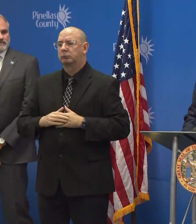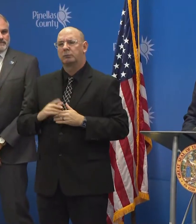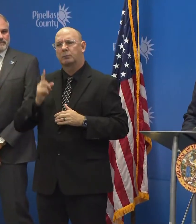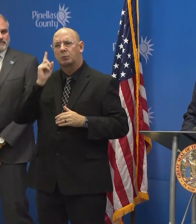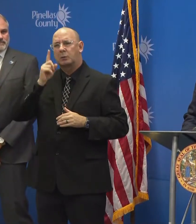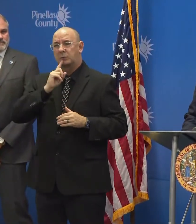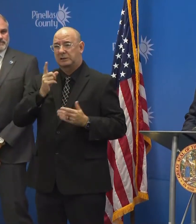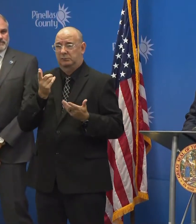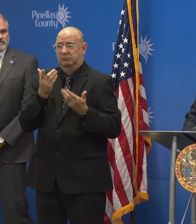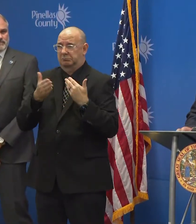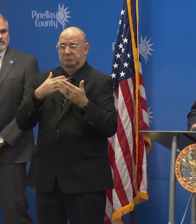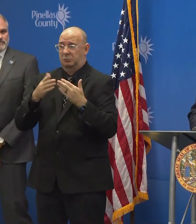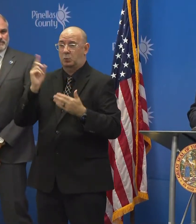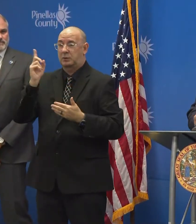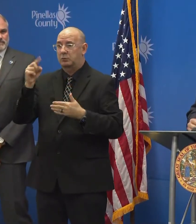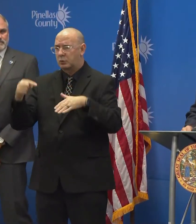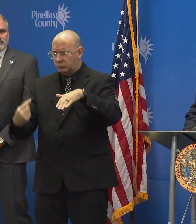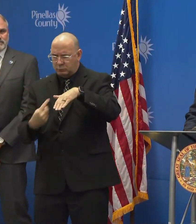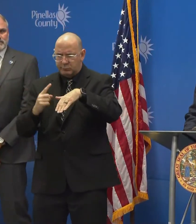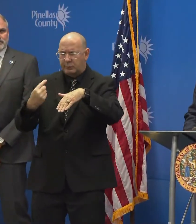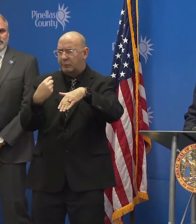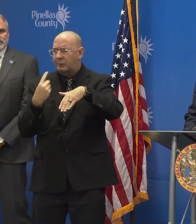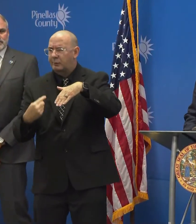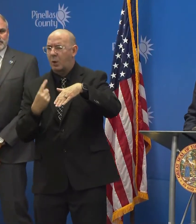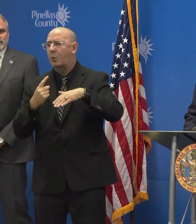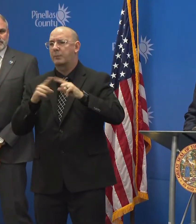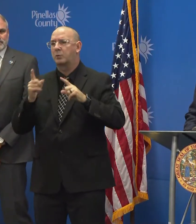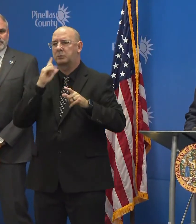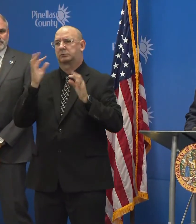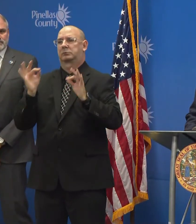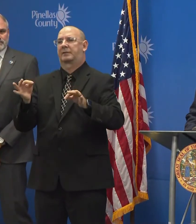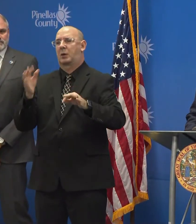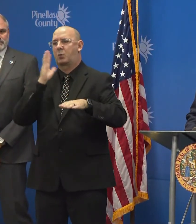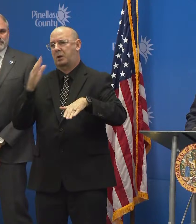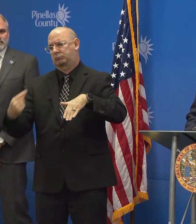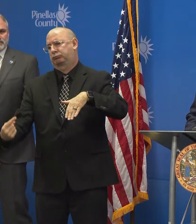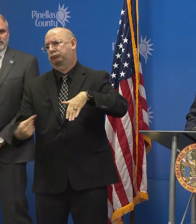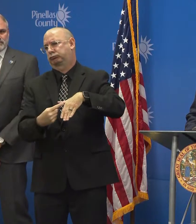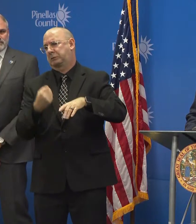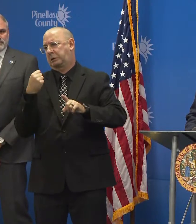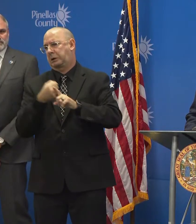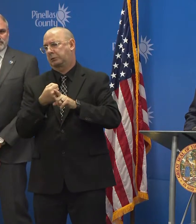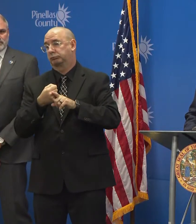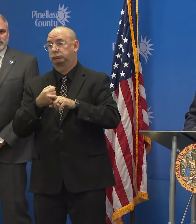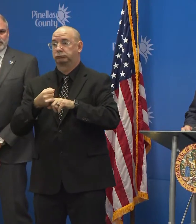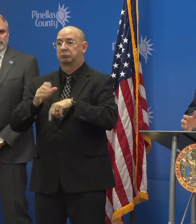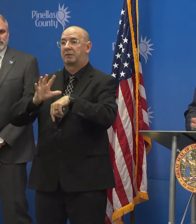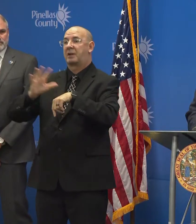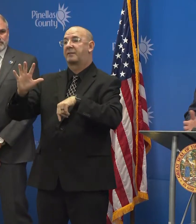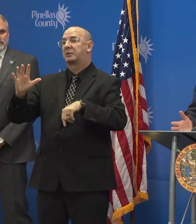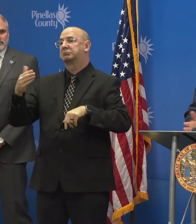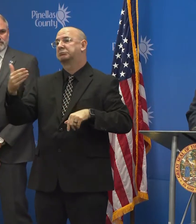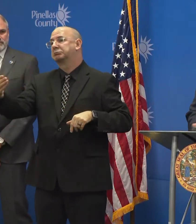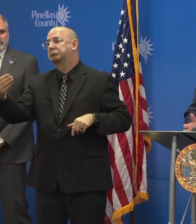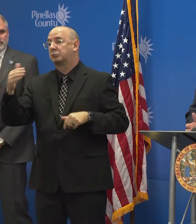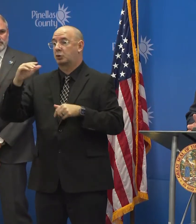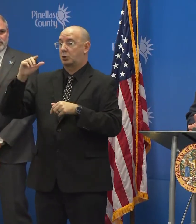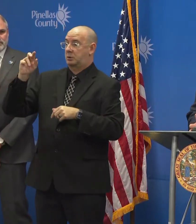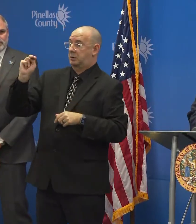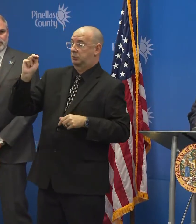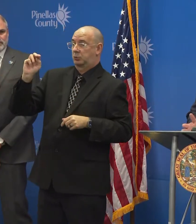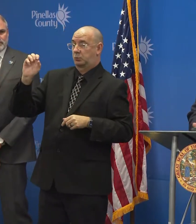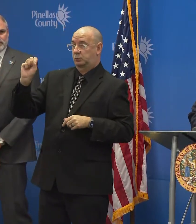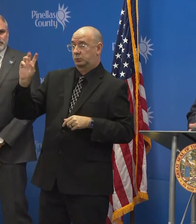precise track that this takes. There will be a 5 p.m. update by the National Hurricane Center, and they could potentially